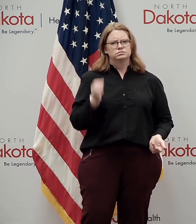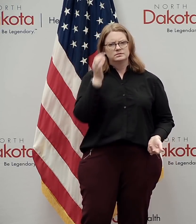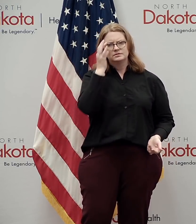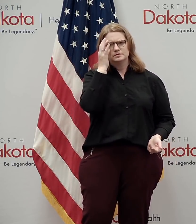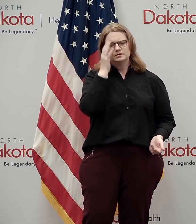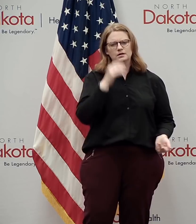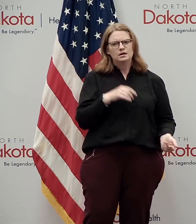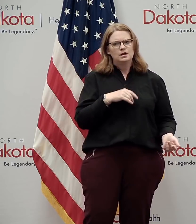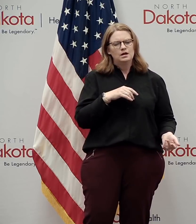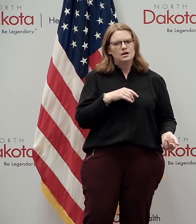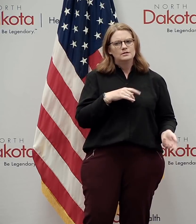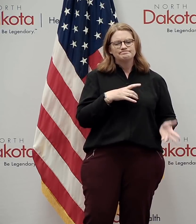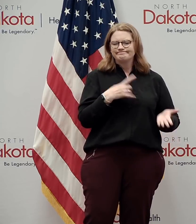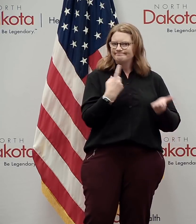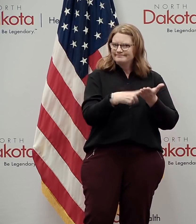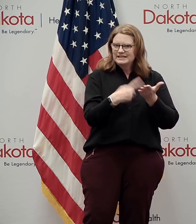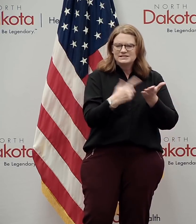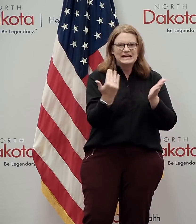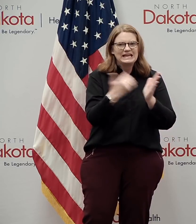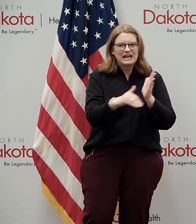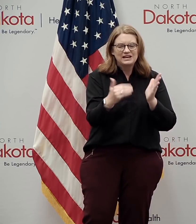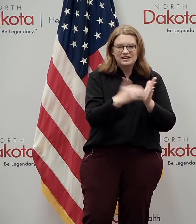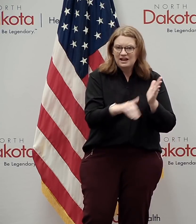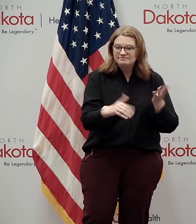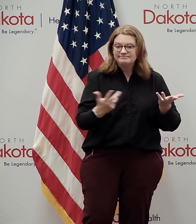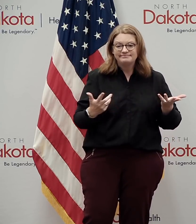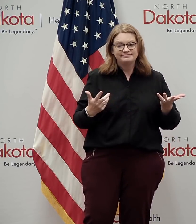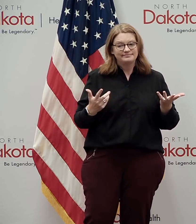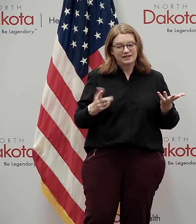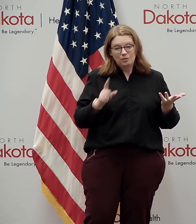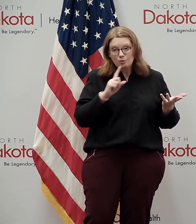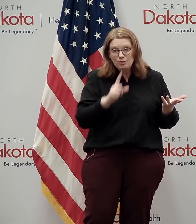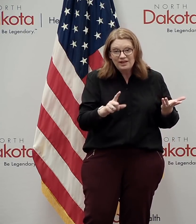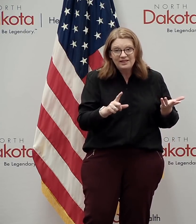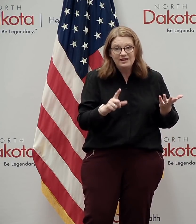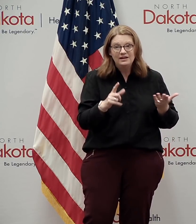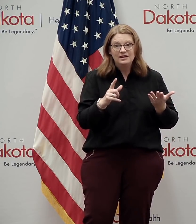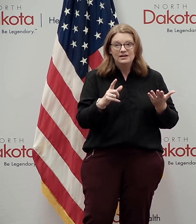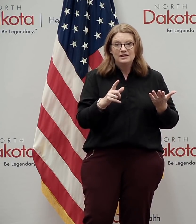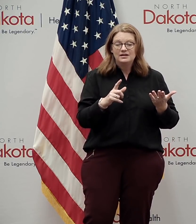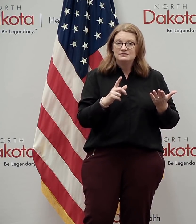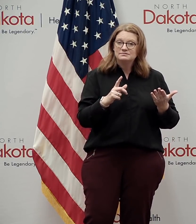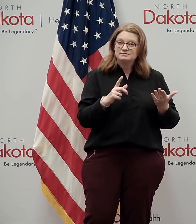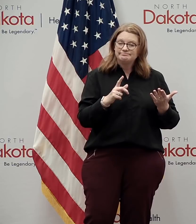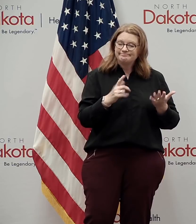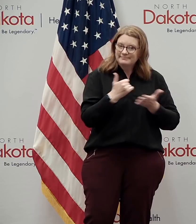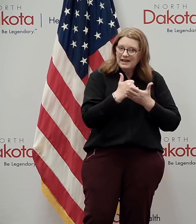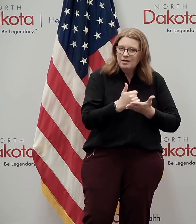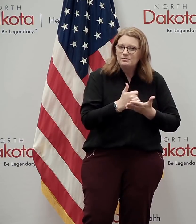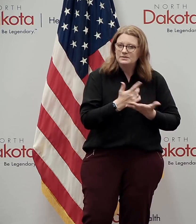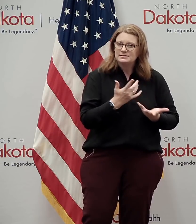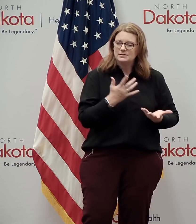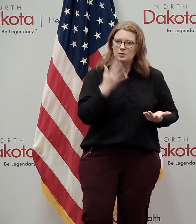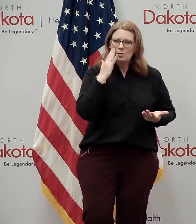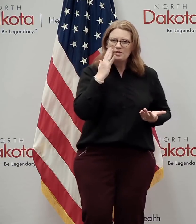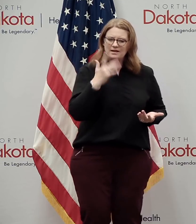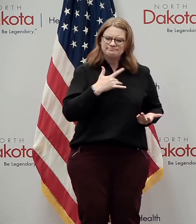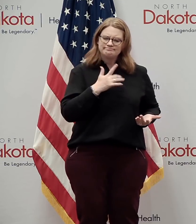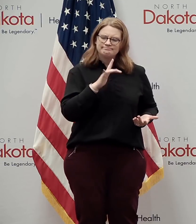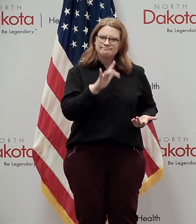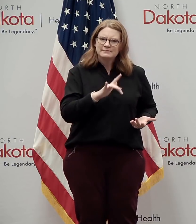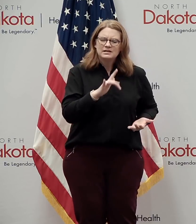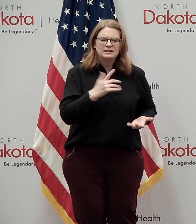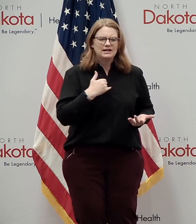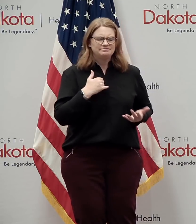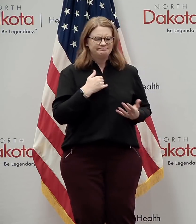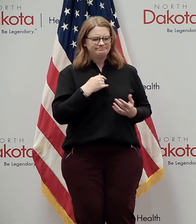And we've talked before that one of the tools that we have to fight this is empathy. Empathy is about trying to put yourself in